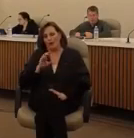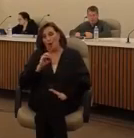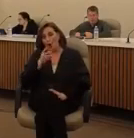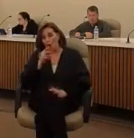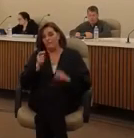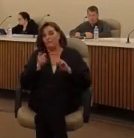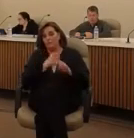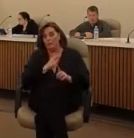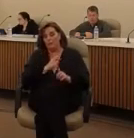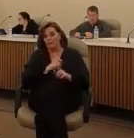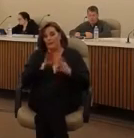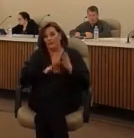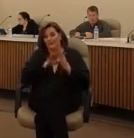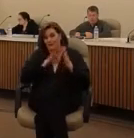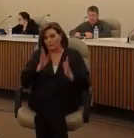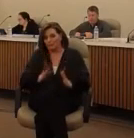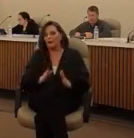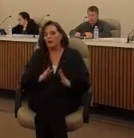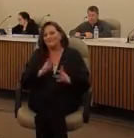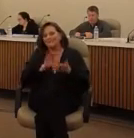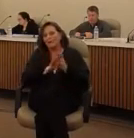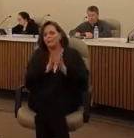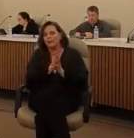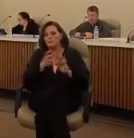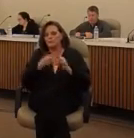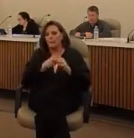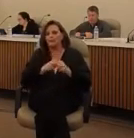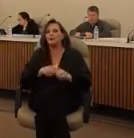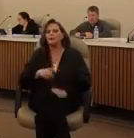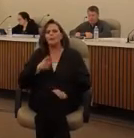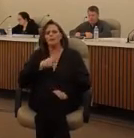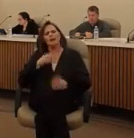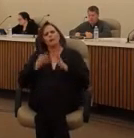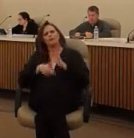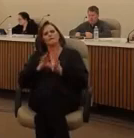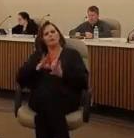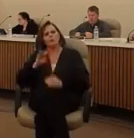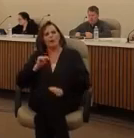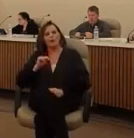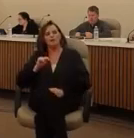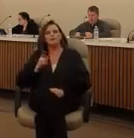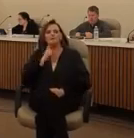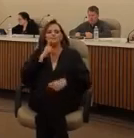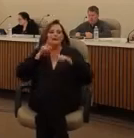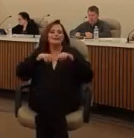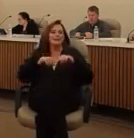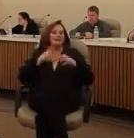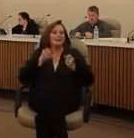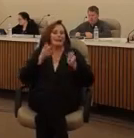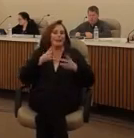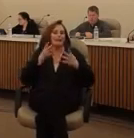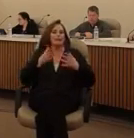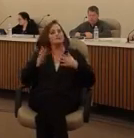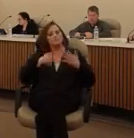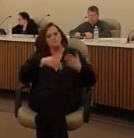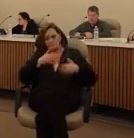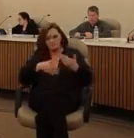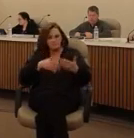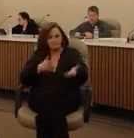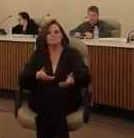becomes a bit more problematic, but we can certainly take a look at. One of the things that, depending on how things go with